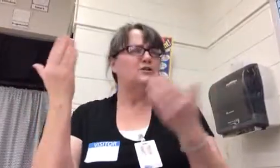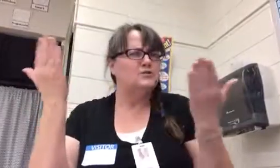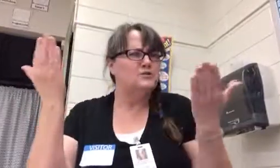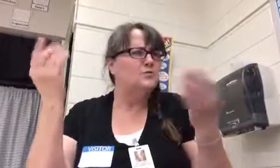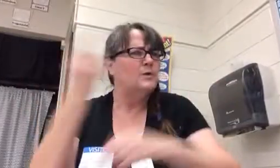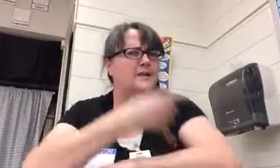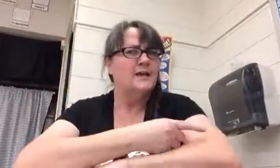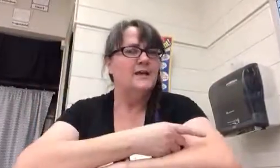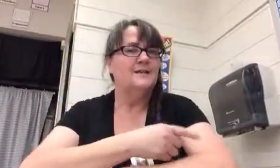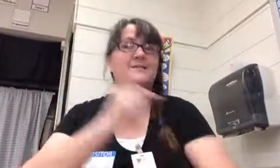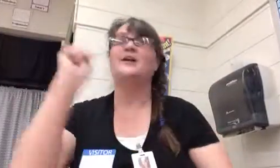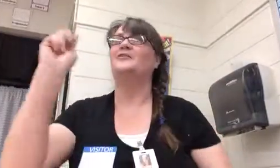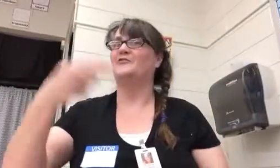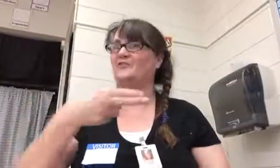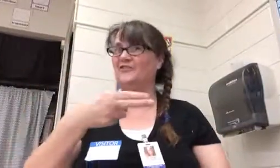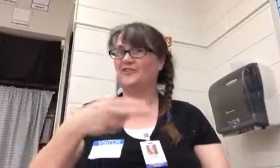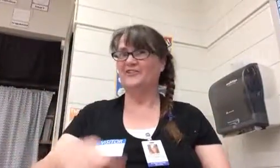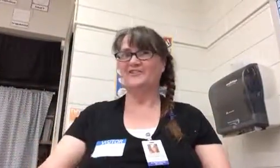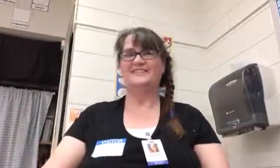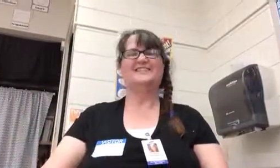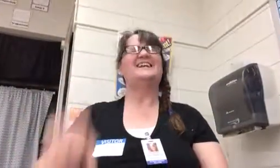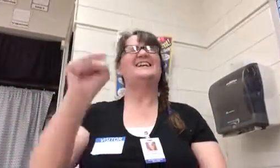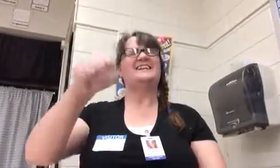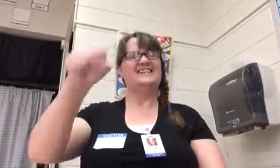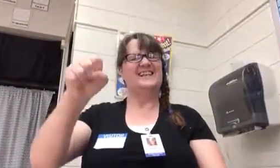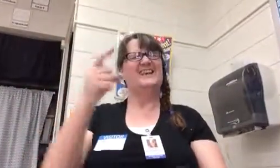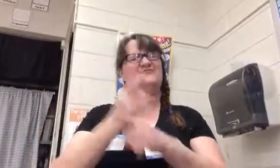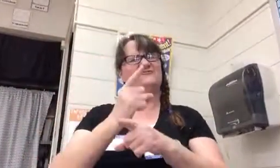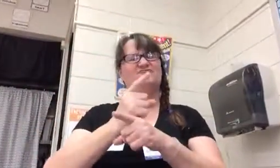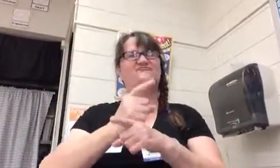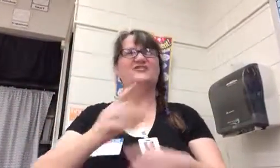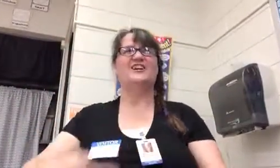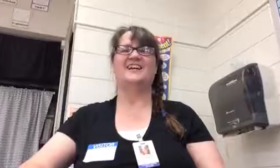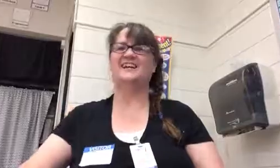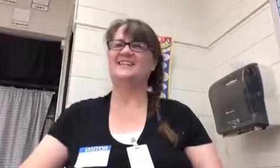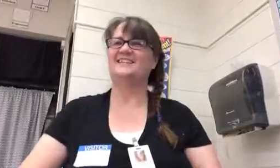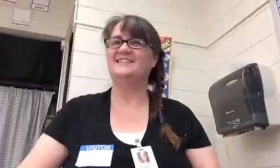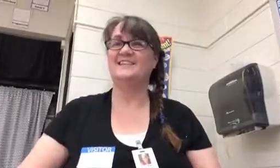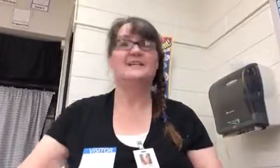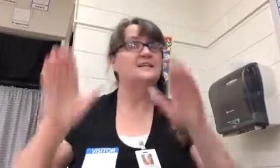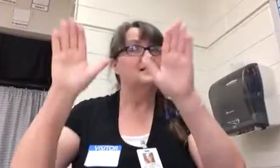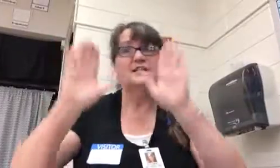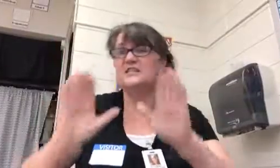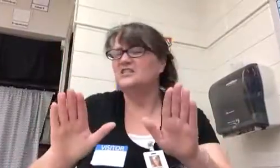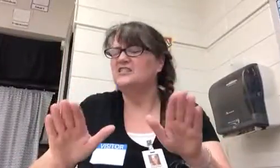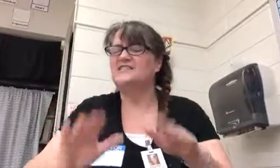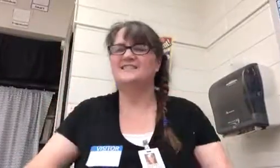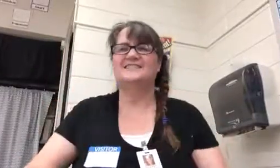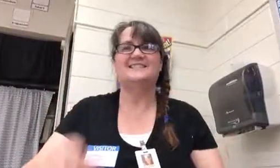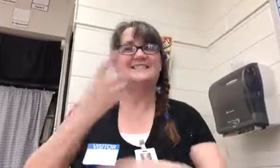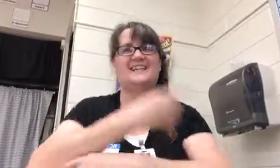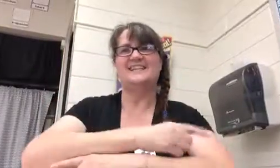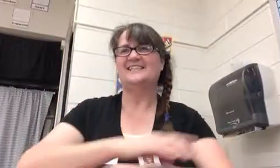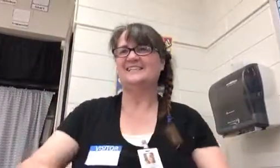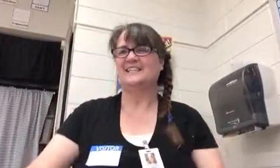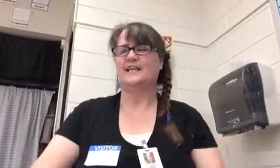Thursday. Today is thankful, thrilling Thursday. Even though it's a little wet, isn't